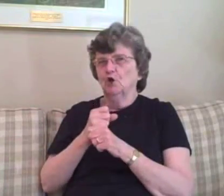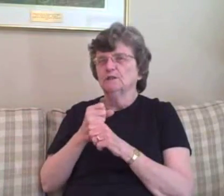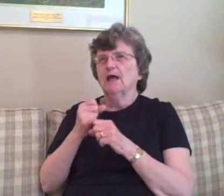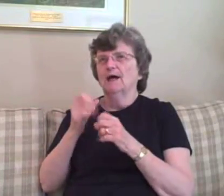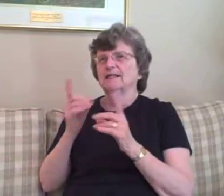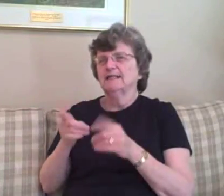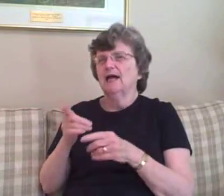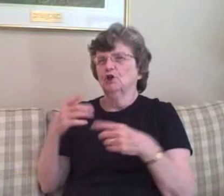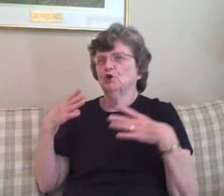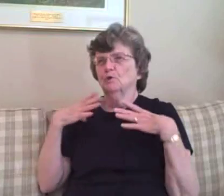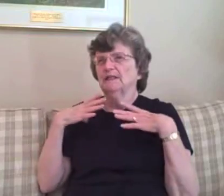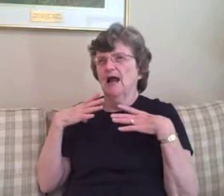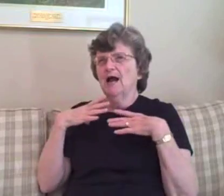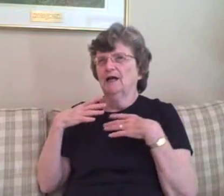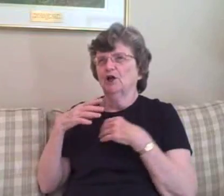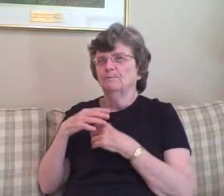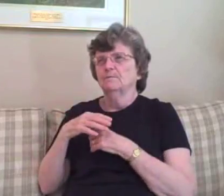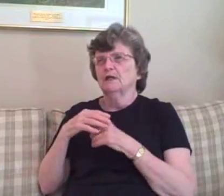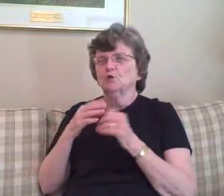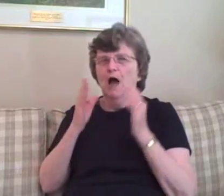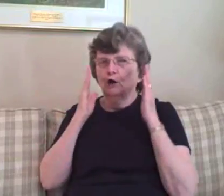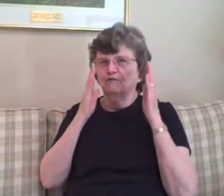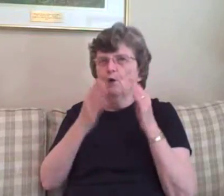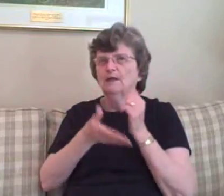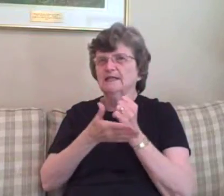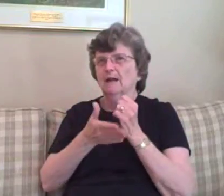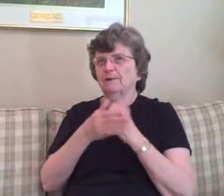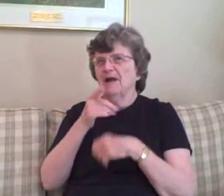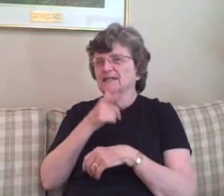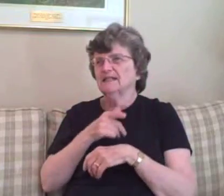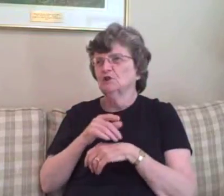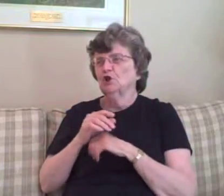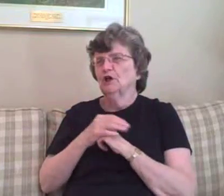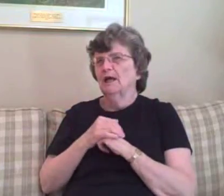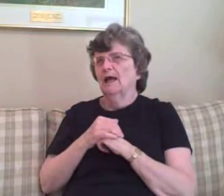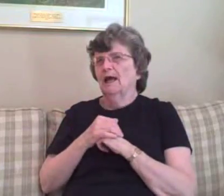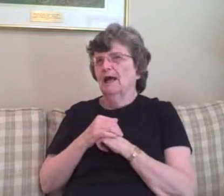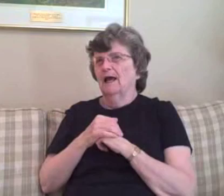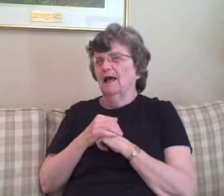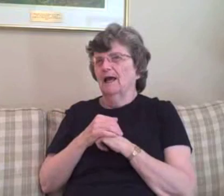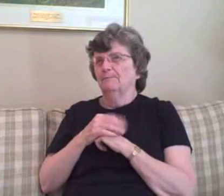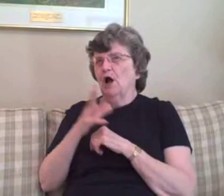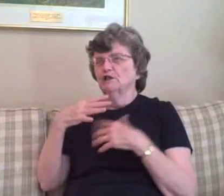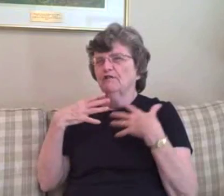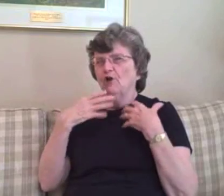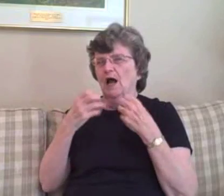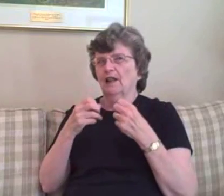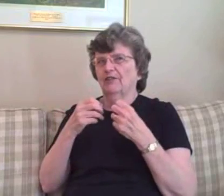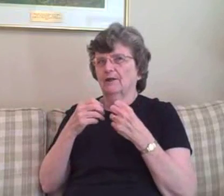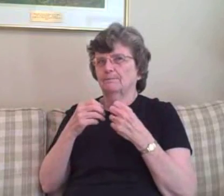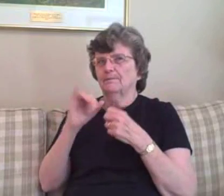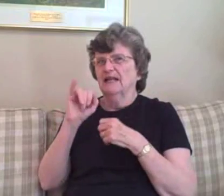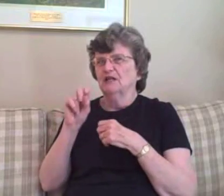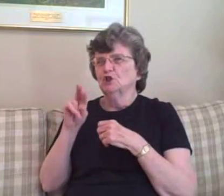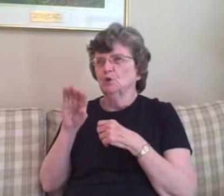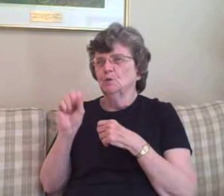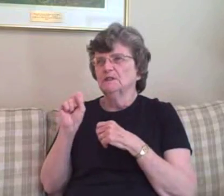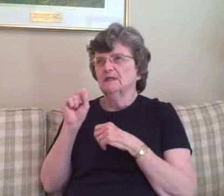After 9 years of that, I decided to retire so that I could focus on helping them grow